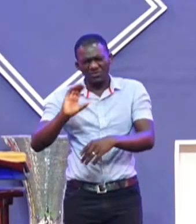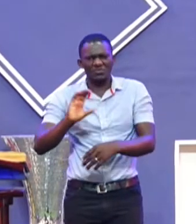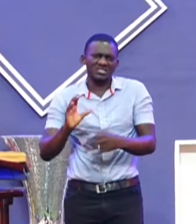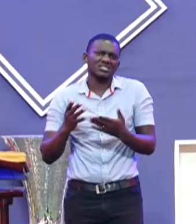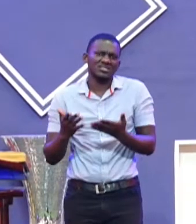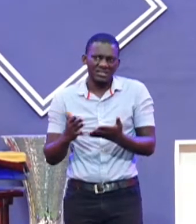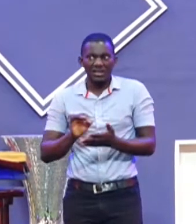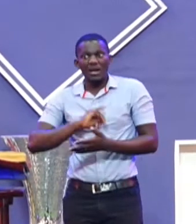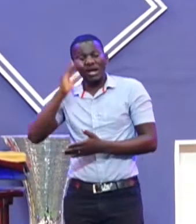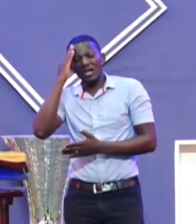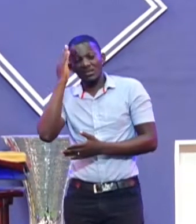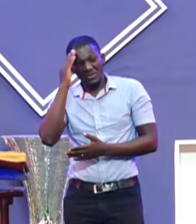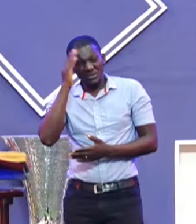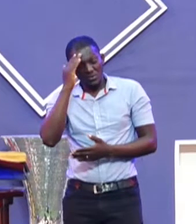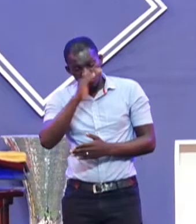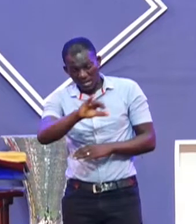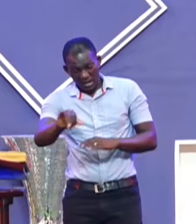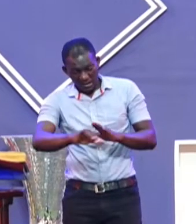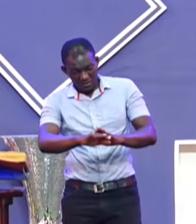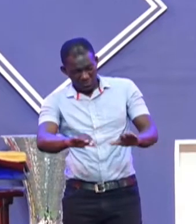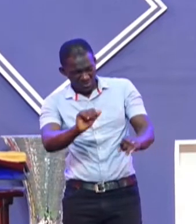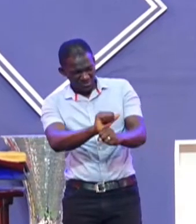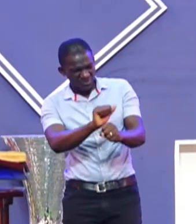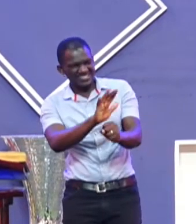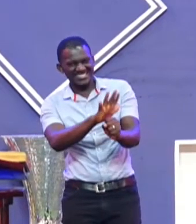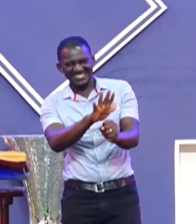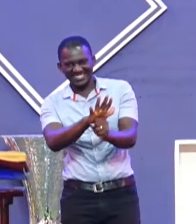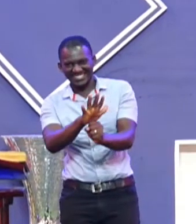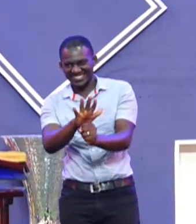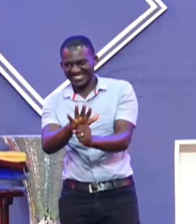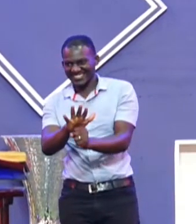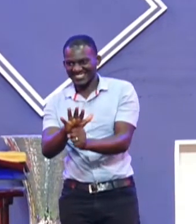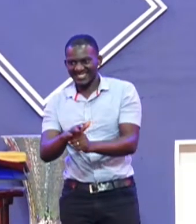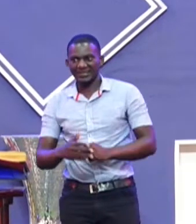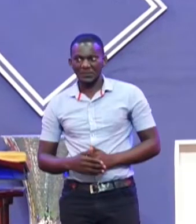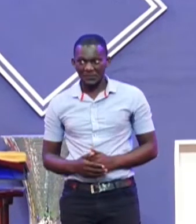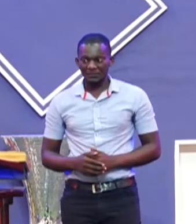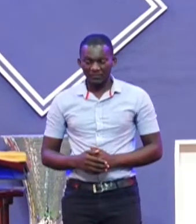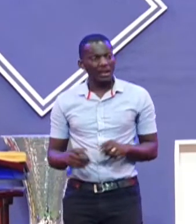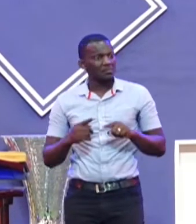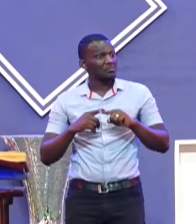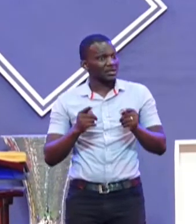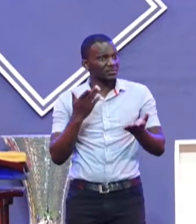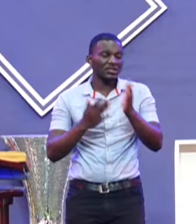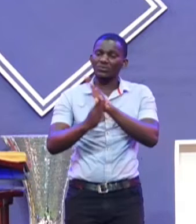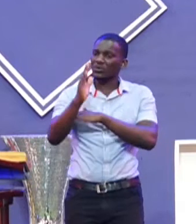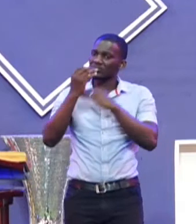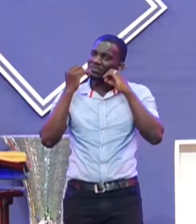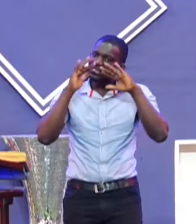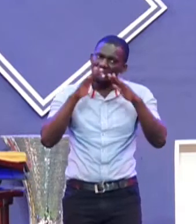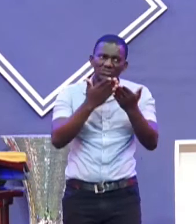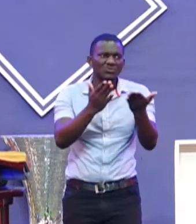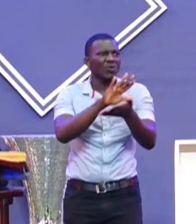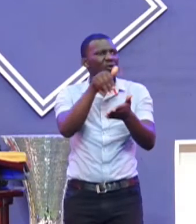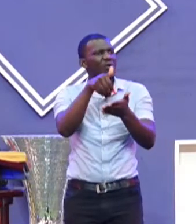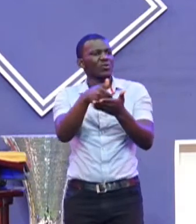Many underground work abadde mungi. I know that there is a lot of underground work taking place. Naye mukama abatuwere nyo mukisa basebo. But